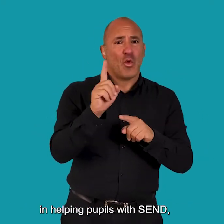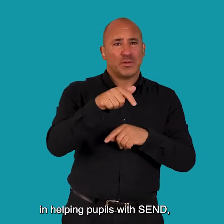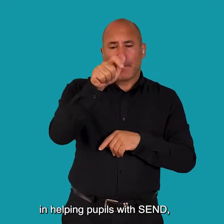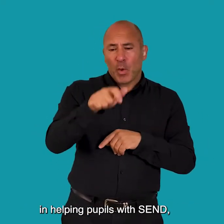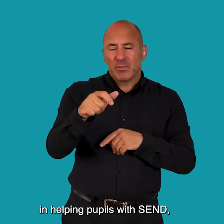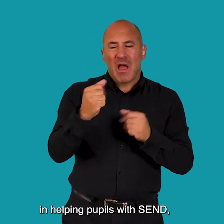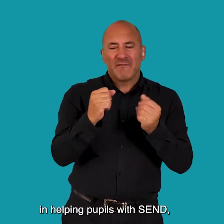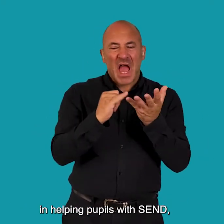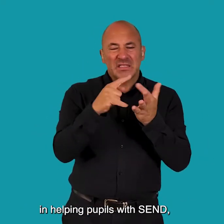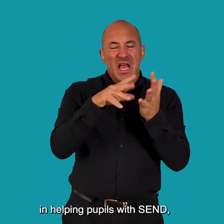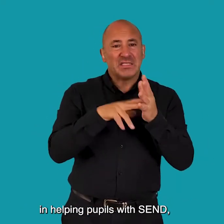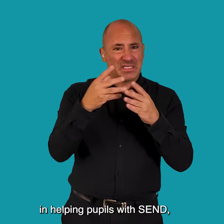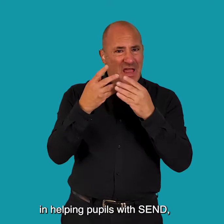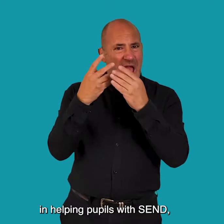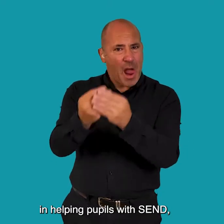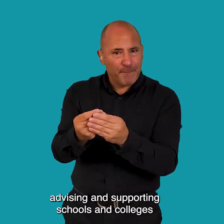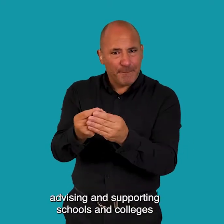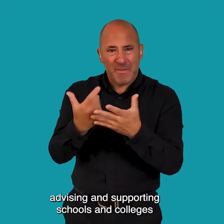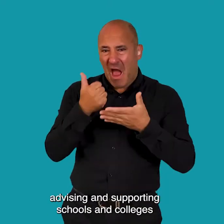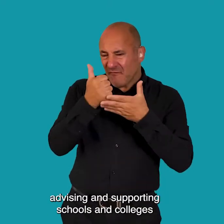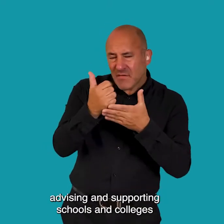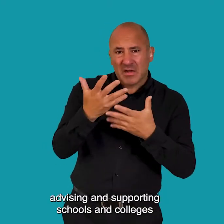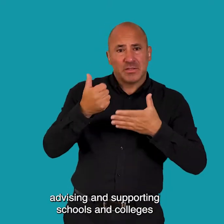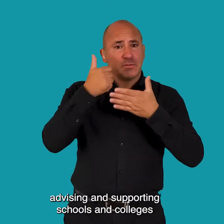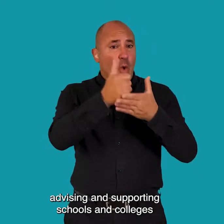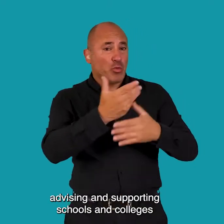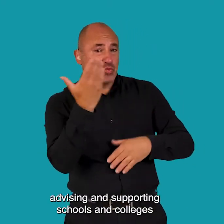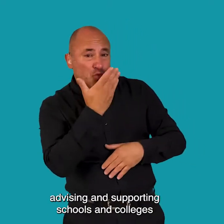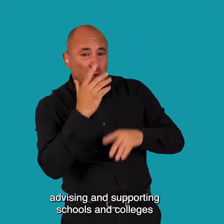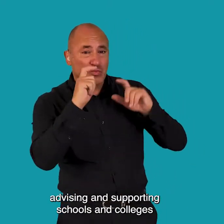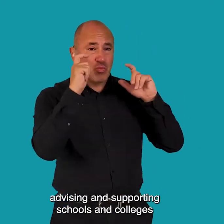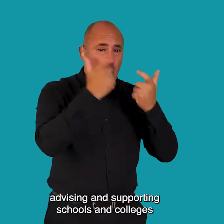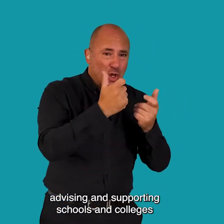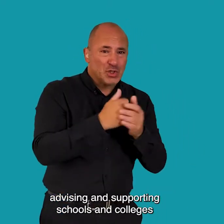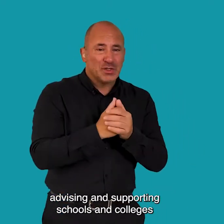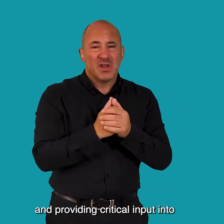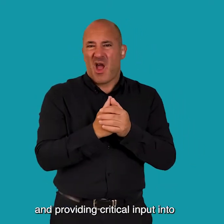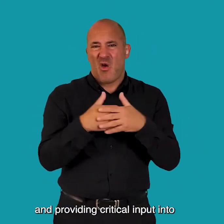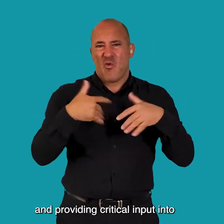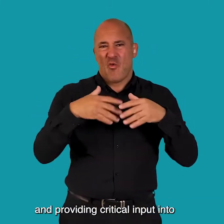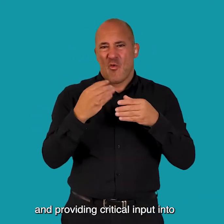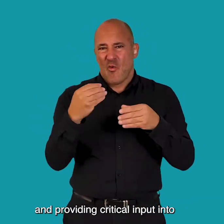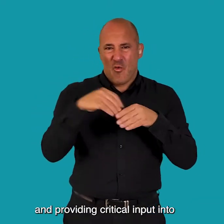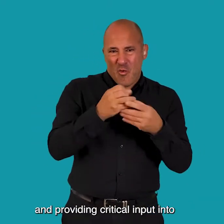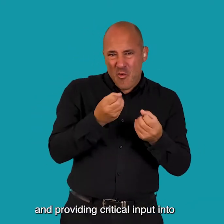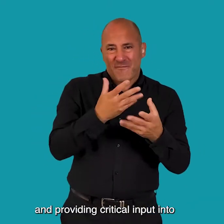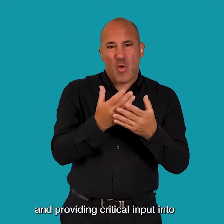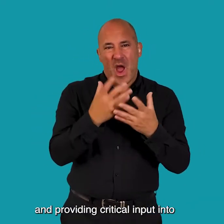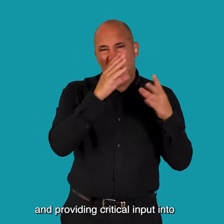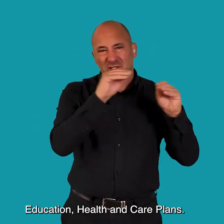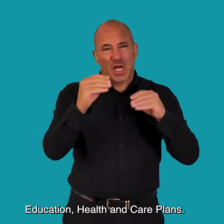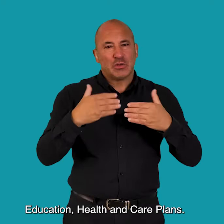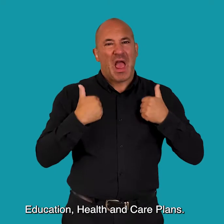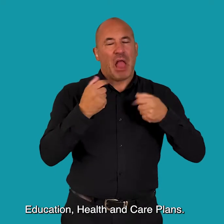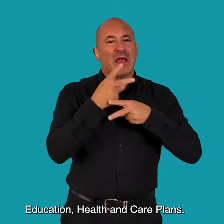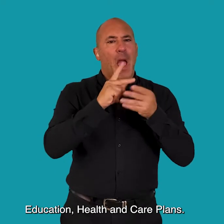helping pupils with SEND, advising and supporting schools and colleges, and providing critical input into education, health and